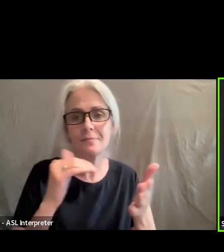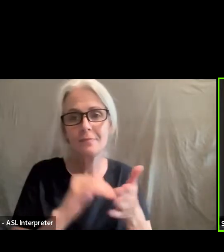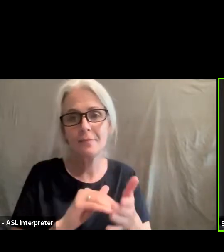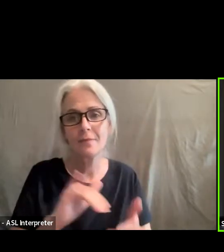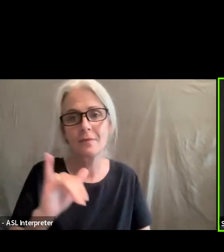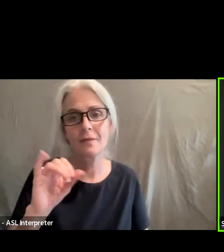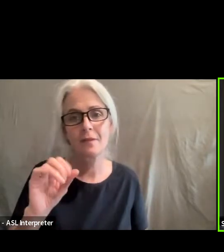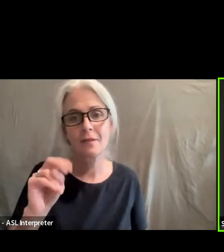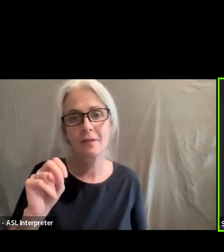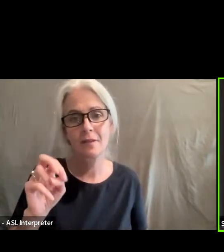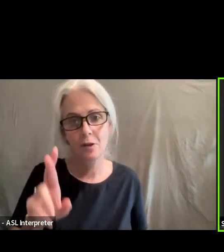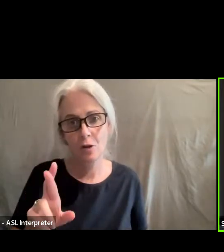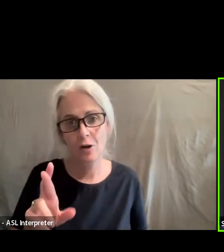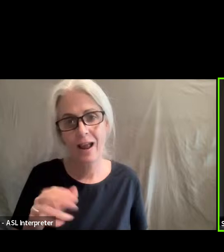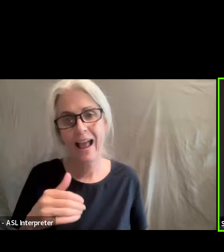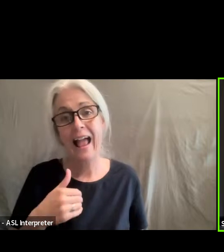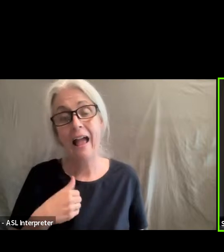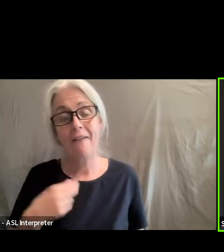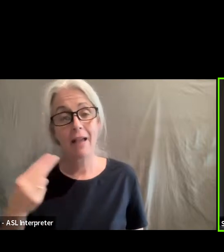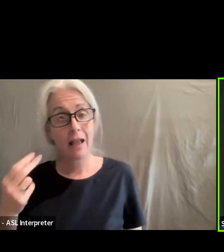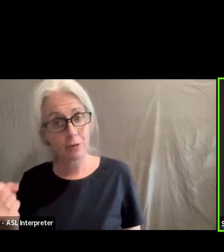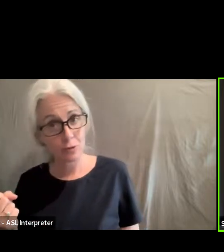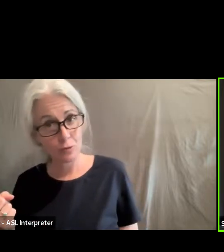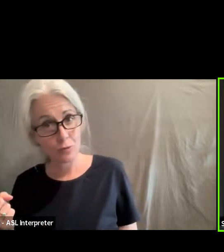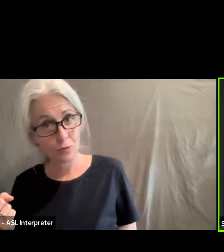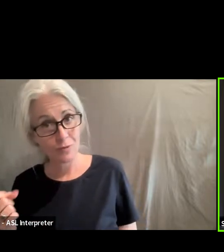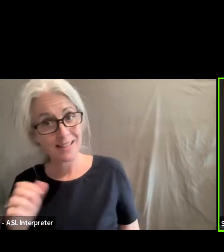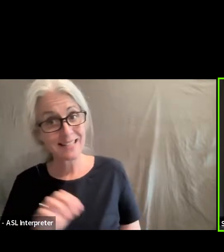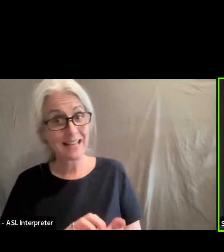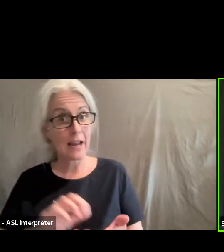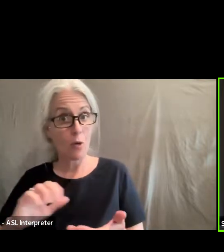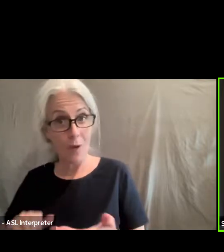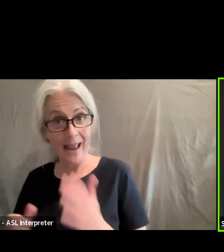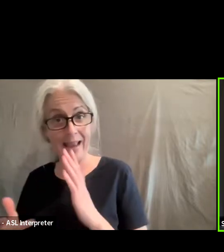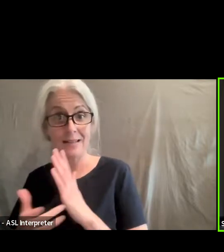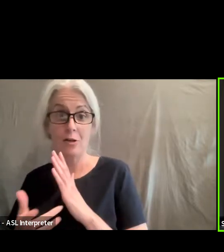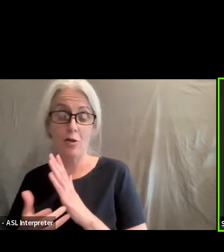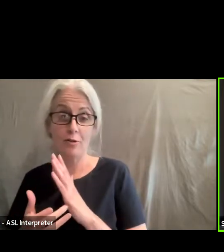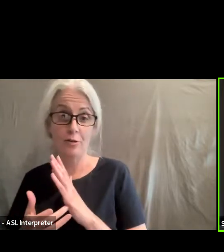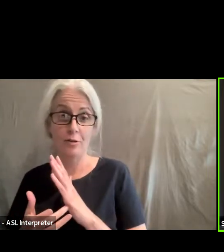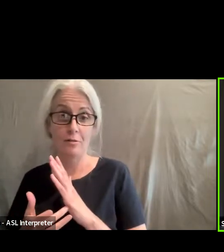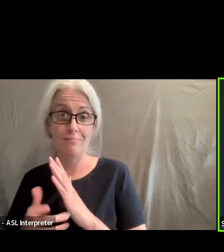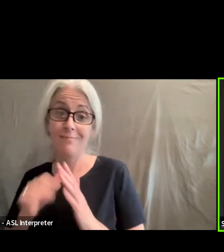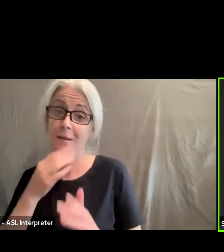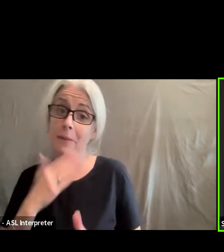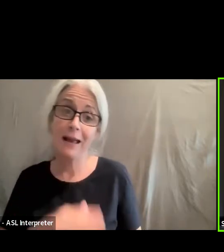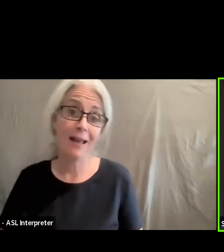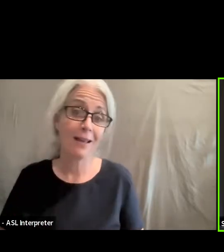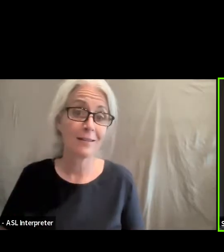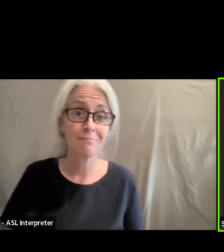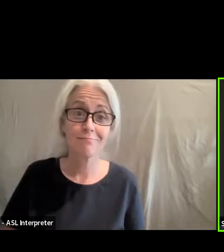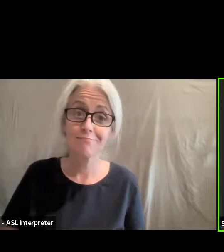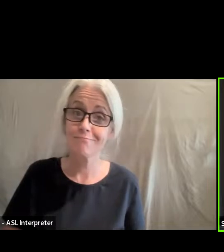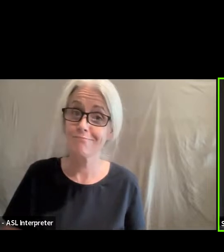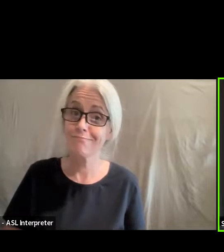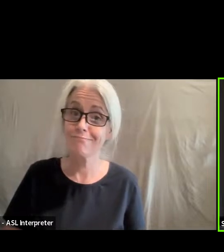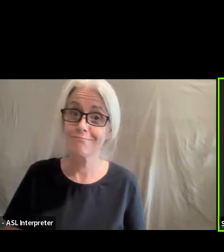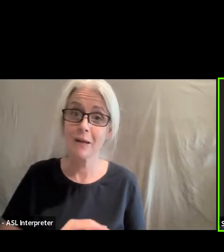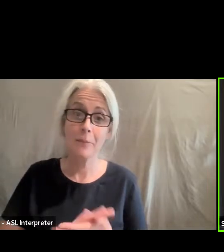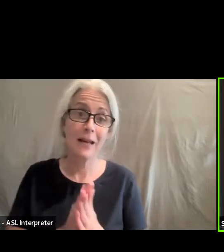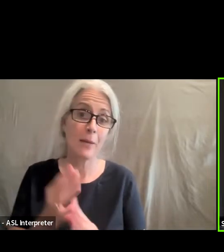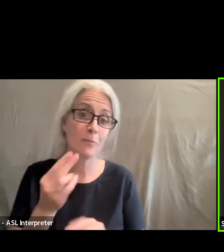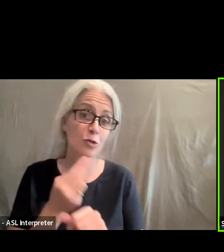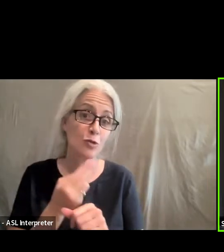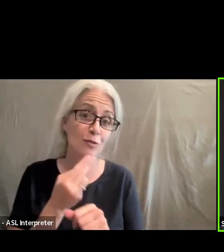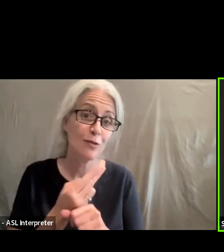example. Having the high school take away technology isn't a bad thing. It actually becomes useful.